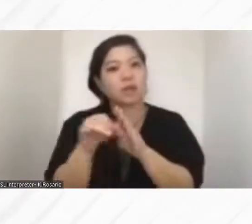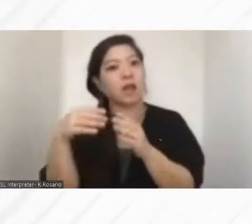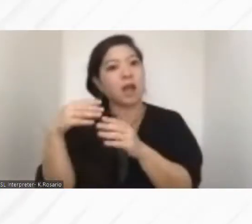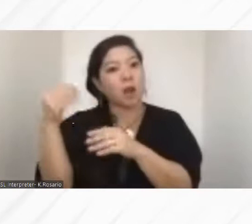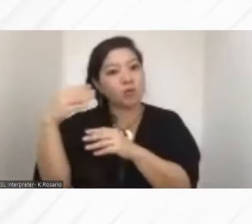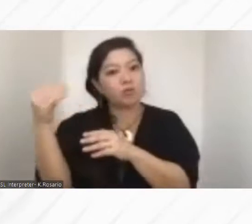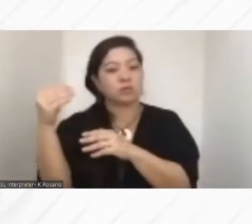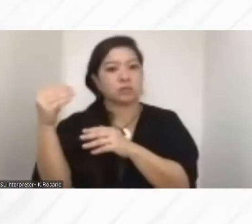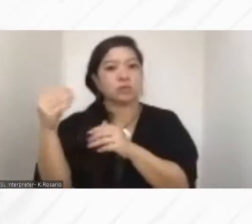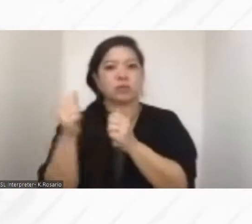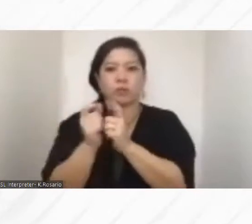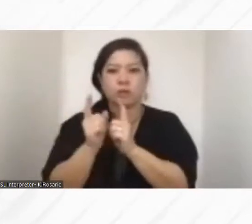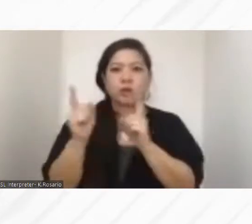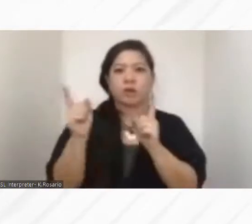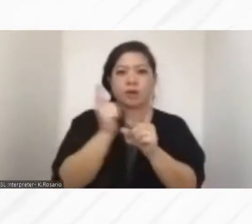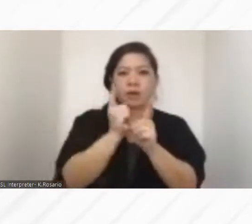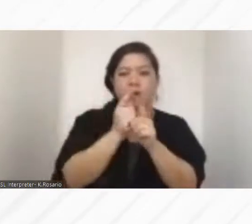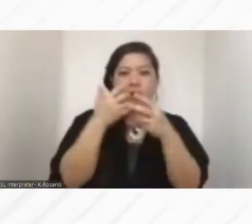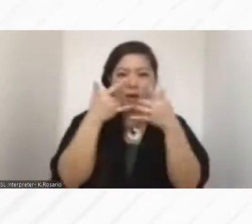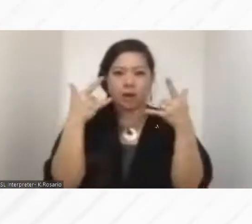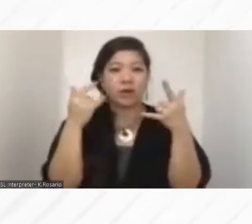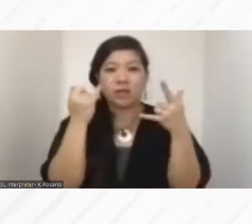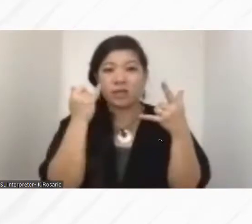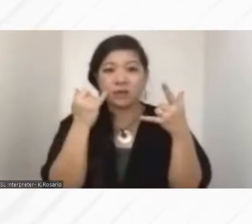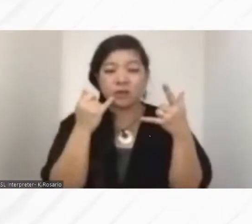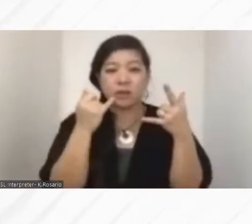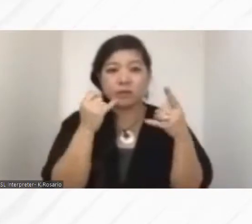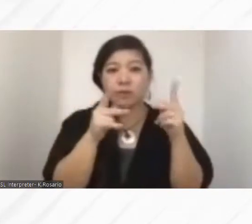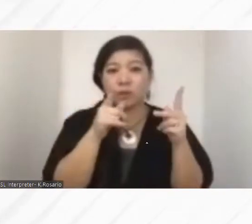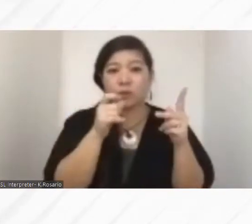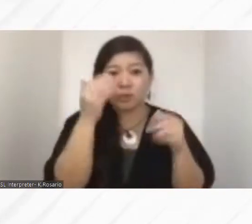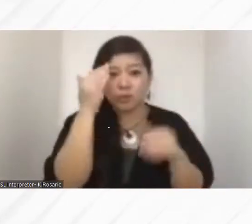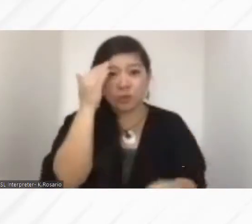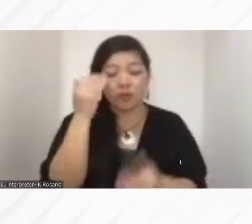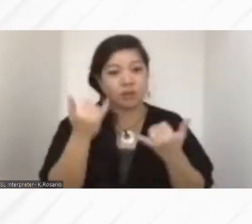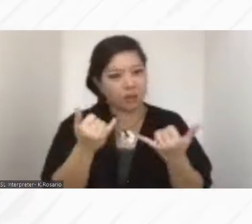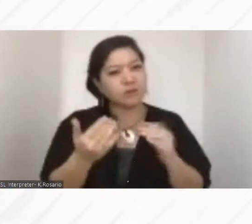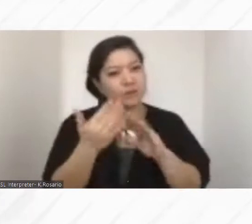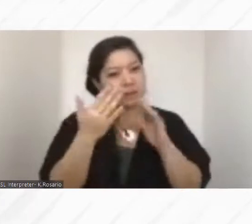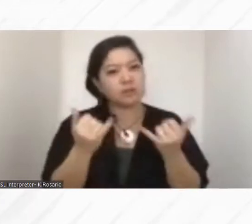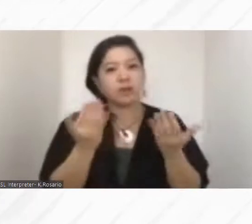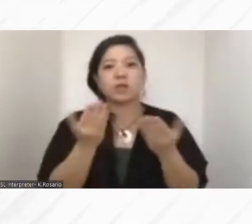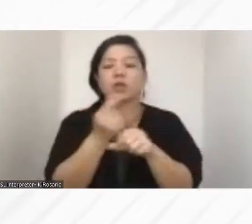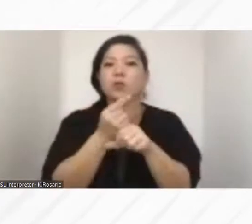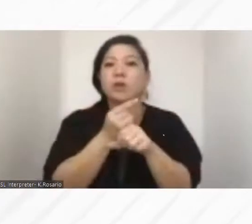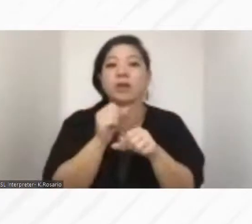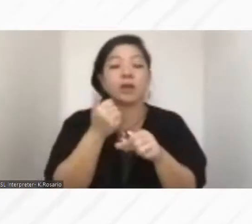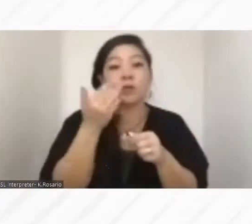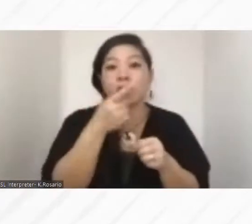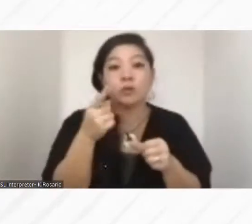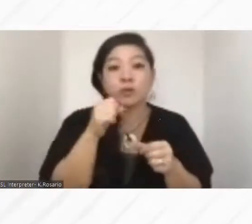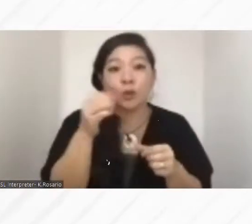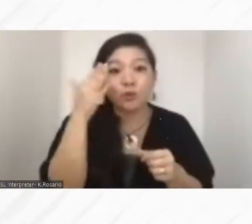proper distancing and mask wearing, even amongst people who you know. And let's face it, on Guam, is there anyone you don't know? So